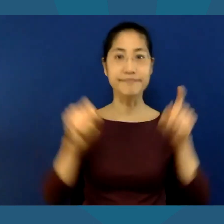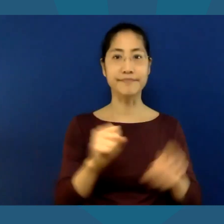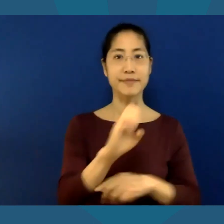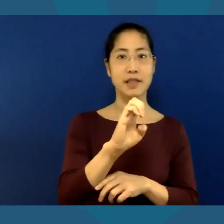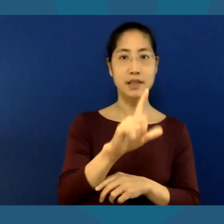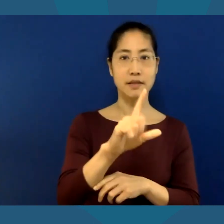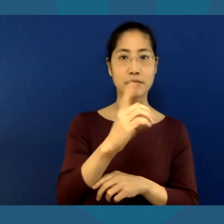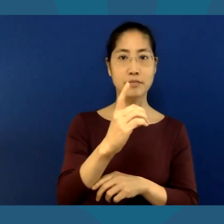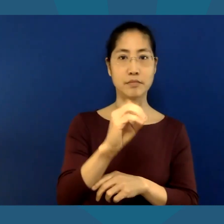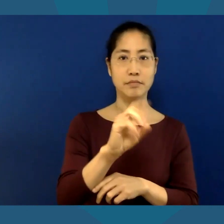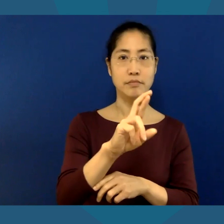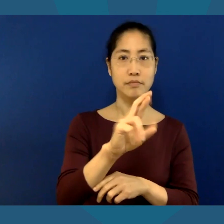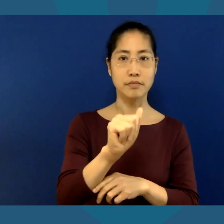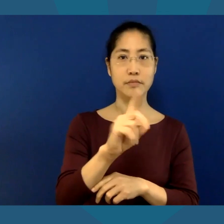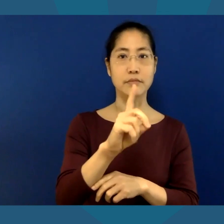Association,